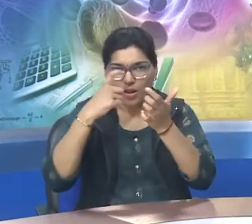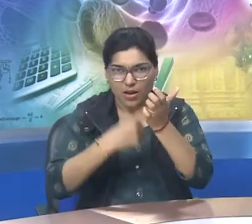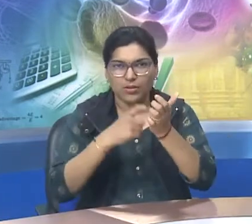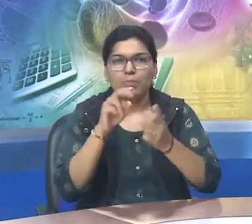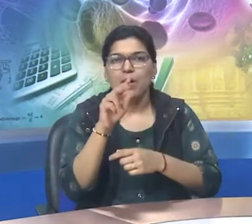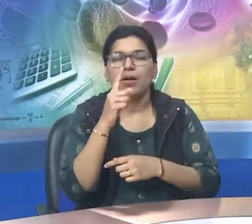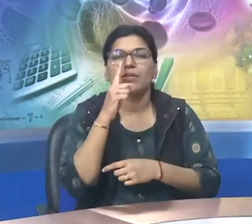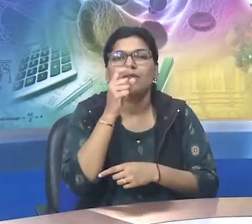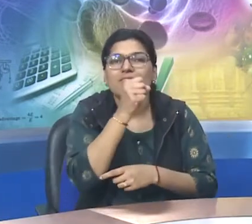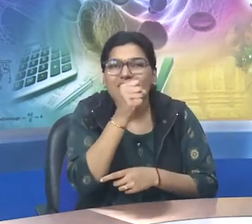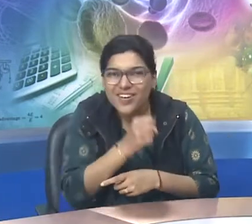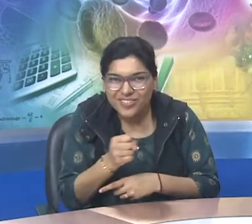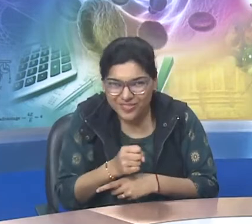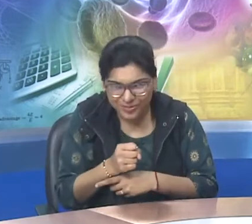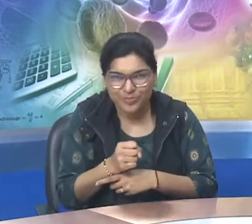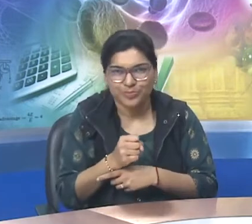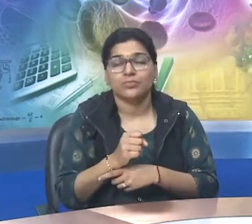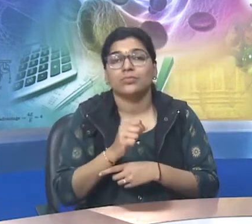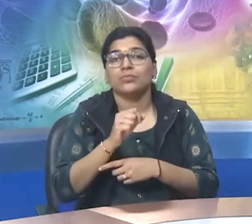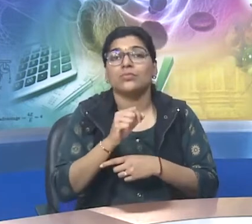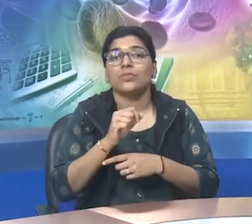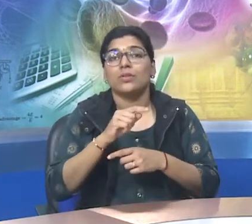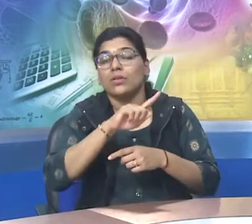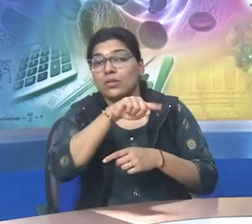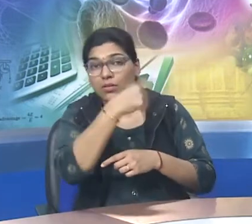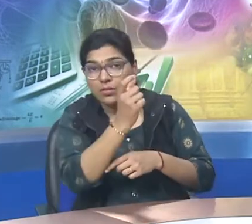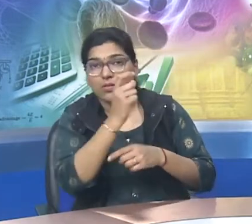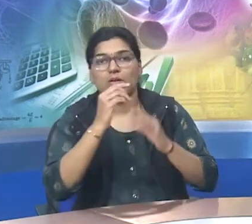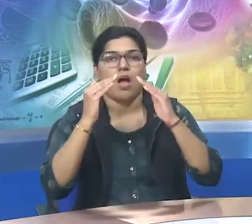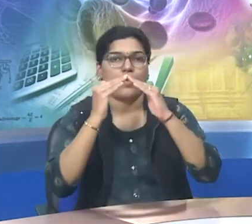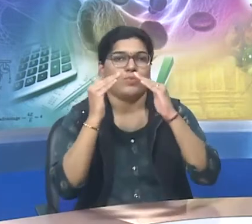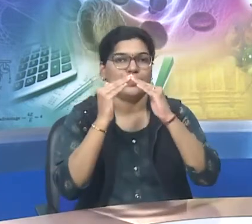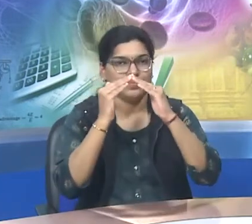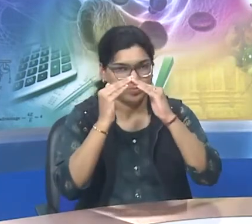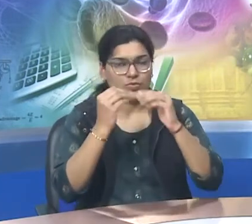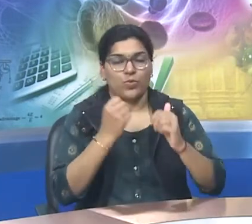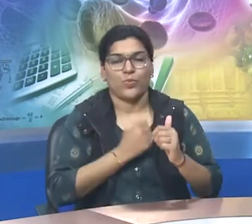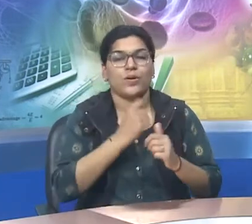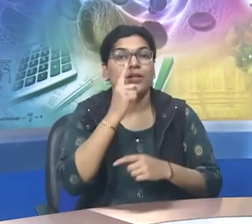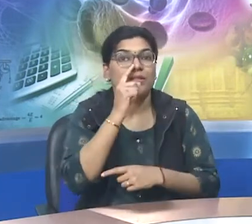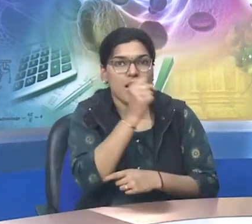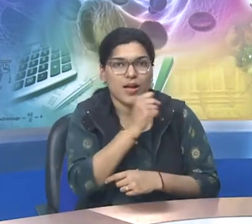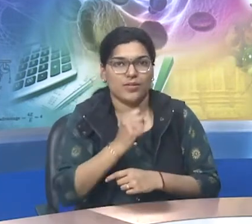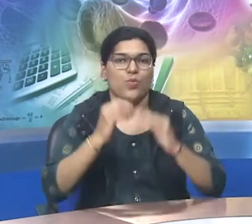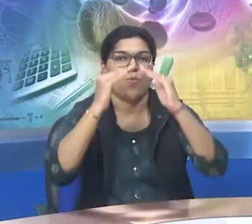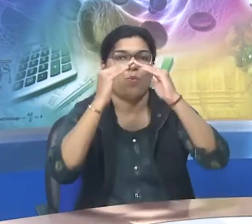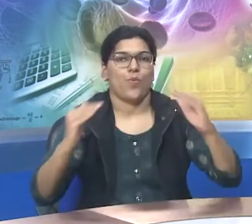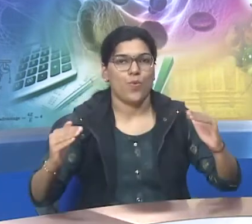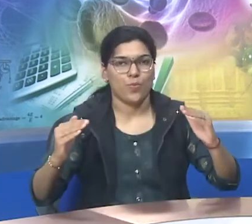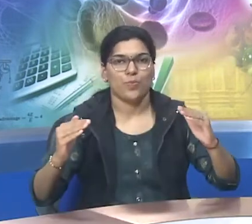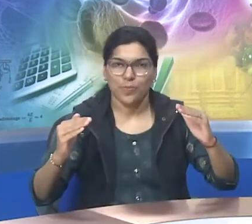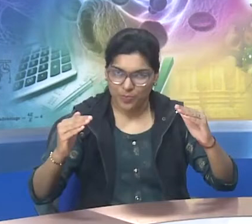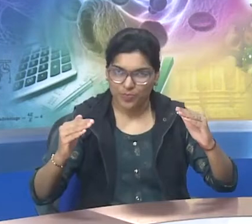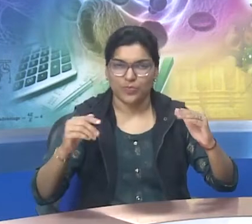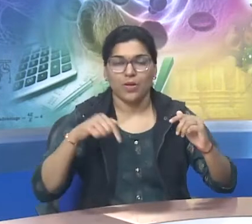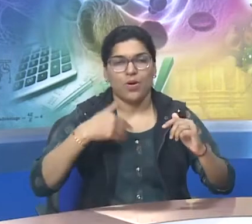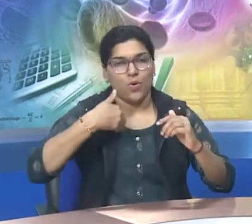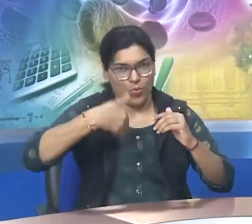is the sign of my grandmother. Then this is the sign of house. So let us now begin